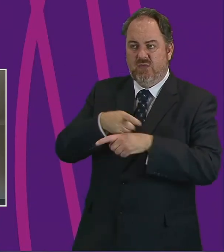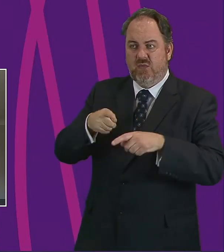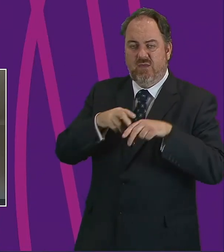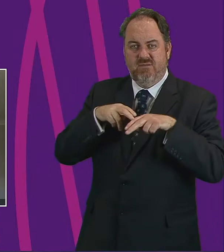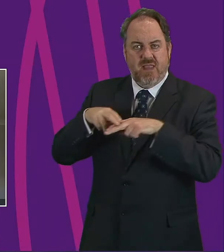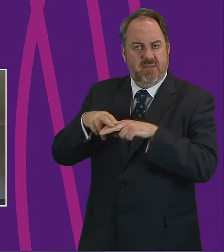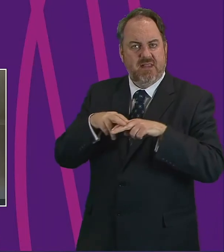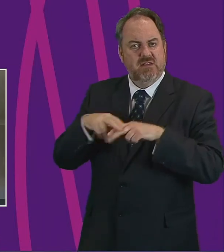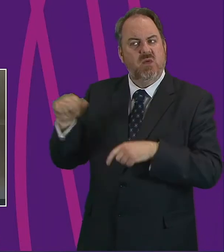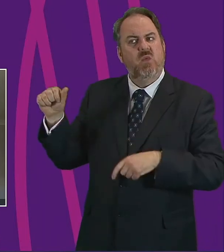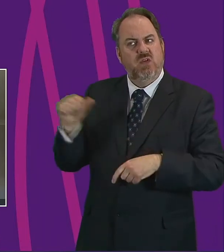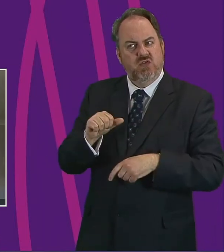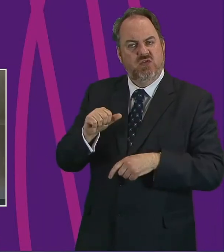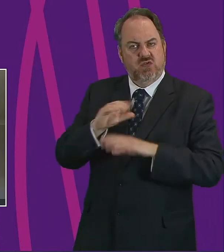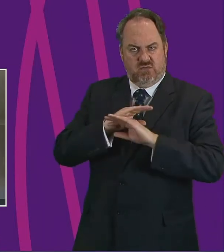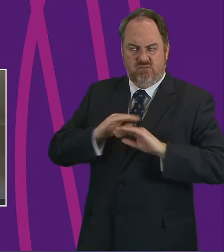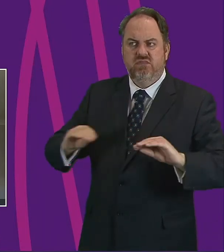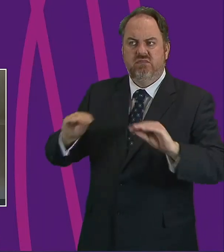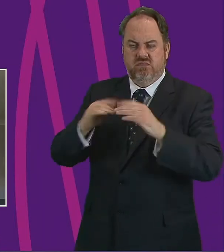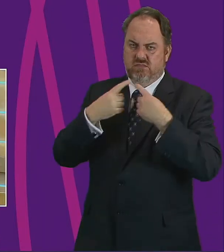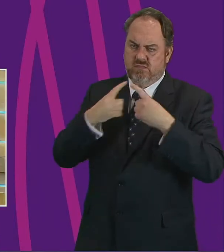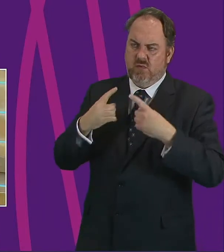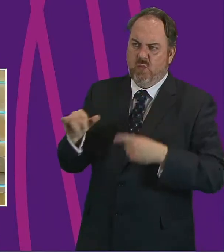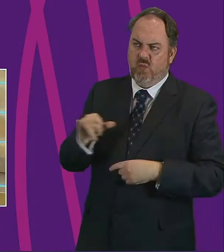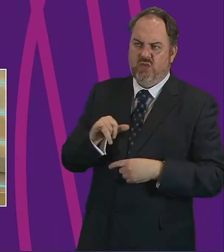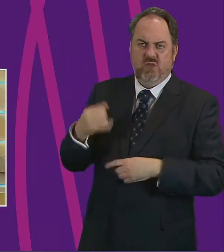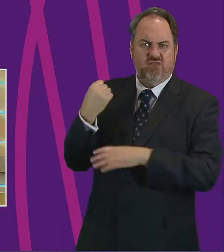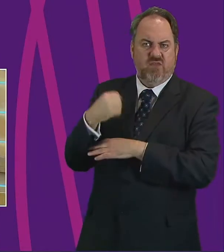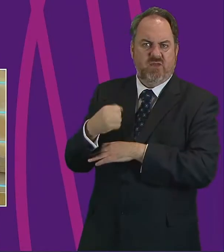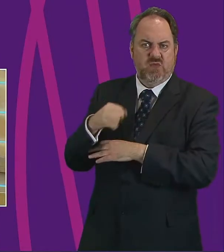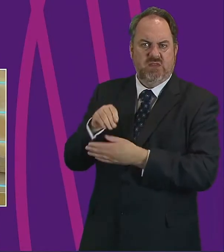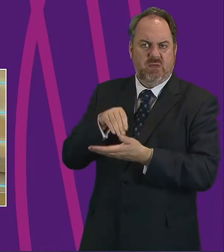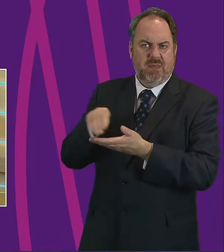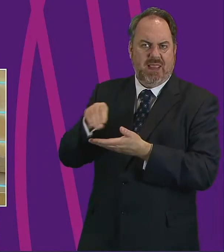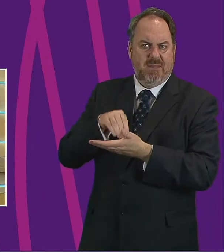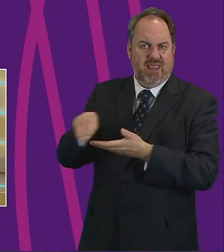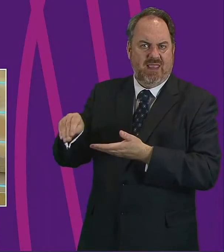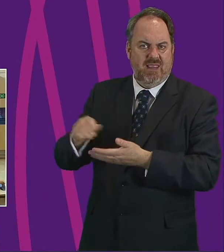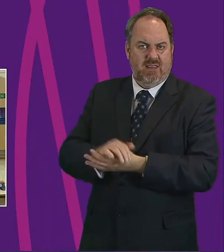companies to every school in Scotland? John Swinney.